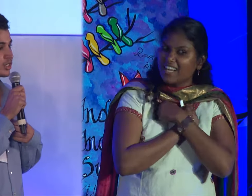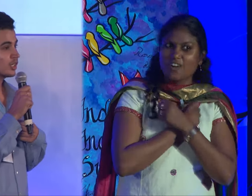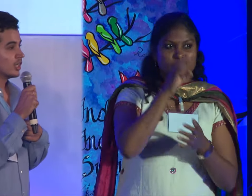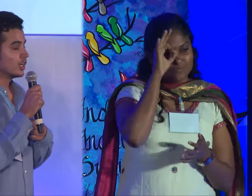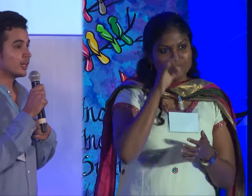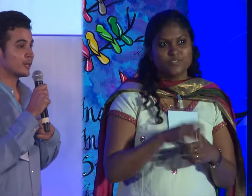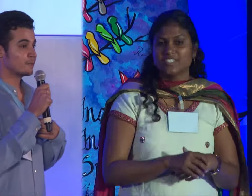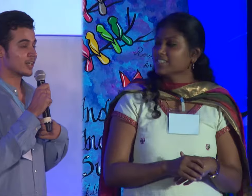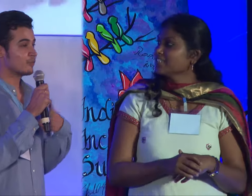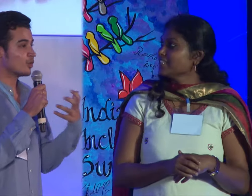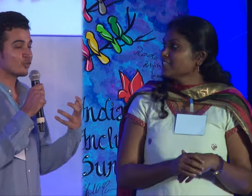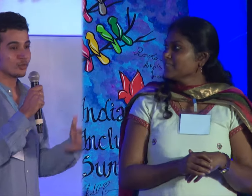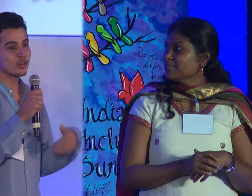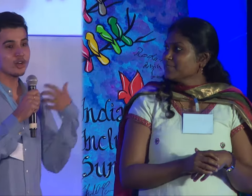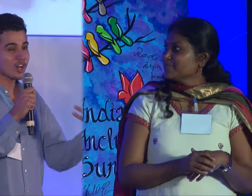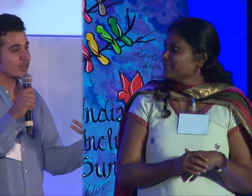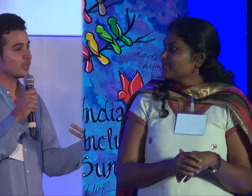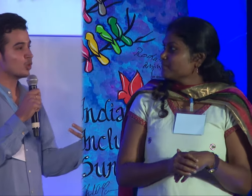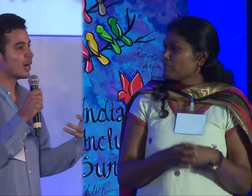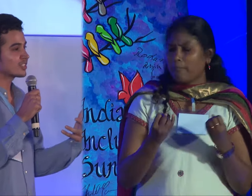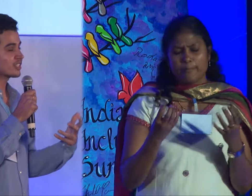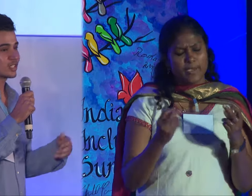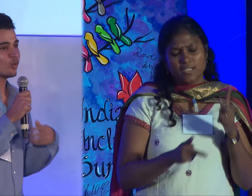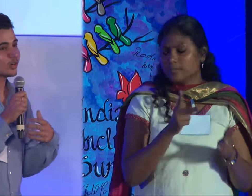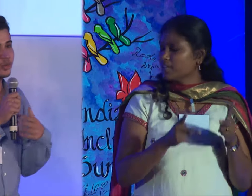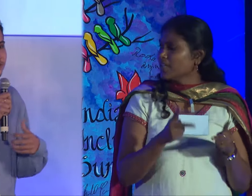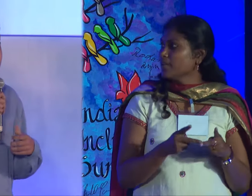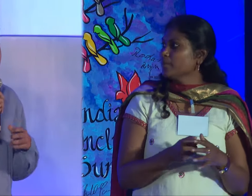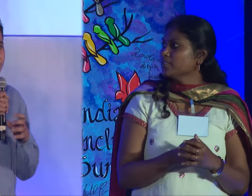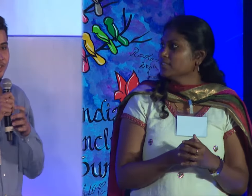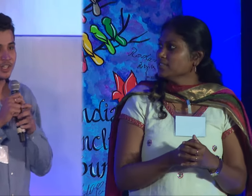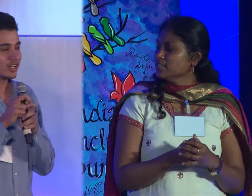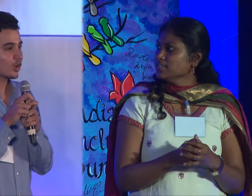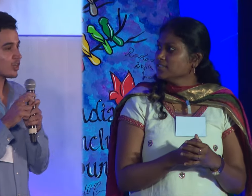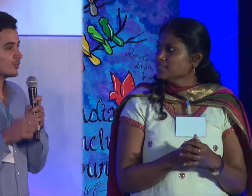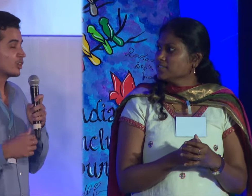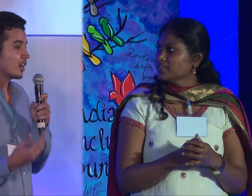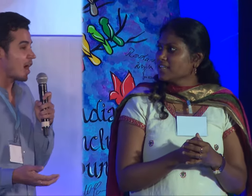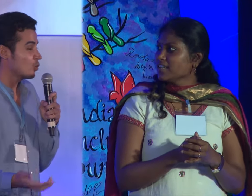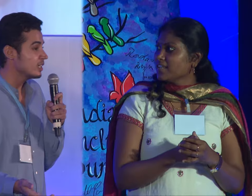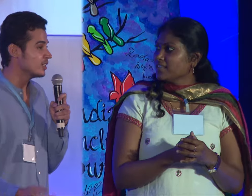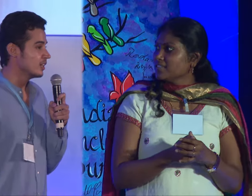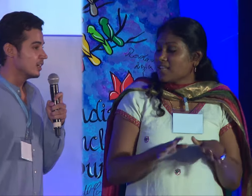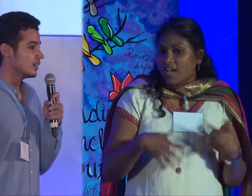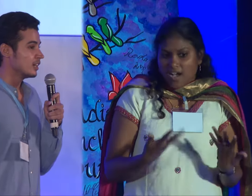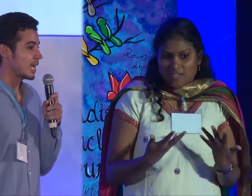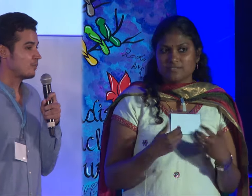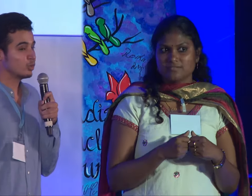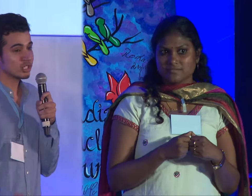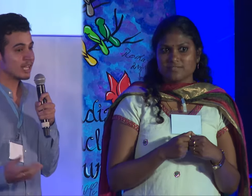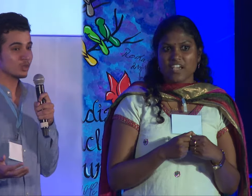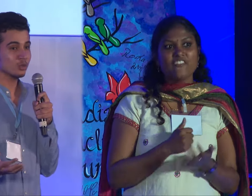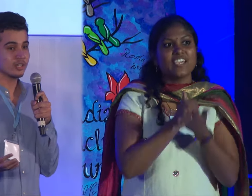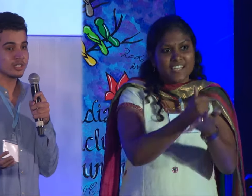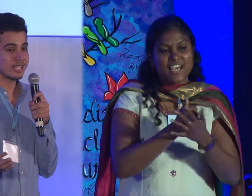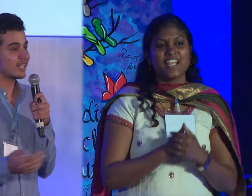for having us here. For a lot of people who ask us as to what we can do for the cause and how we can help,